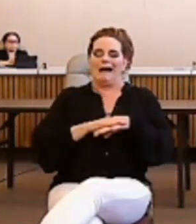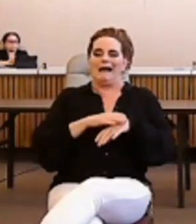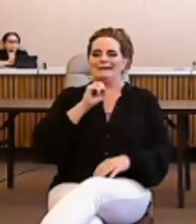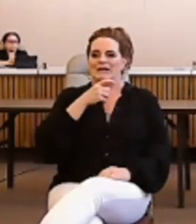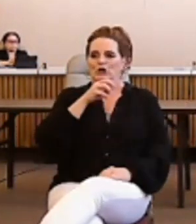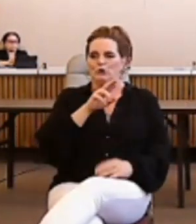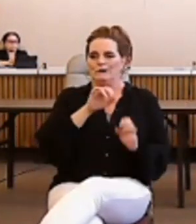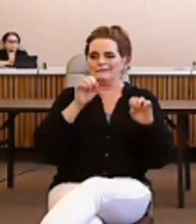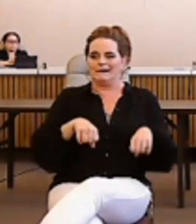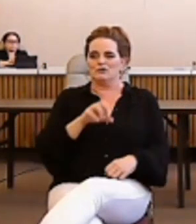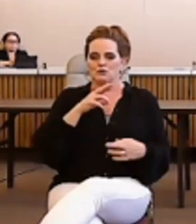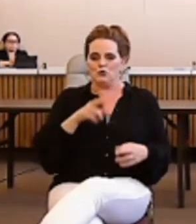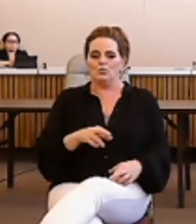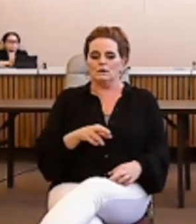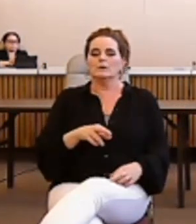of Middle Road.